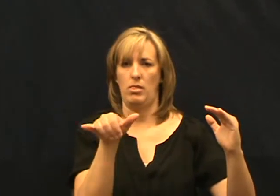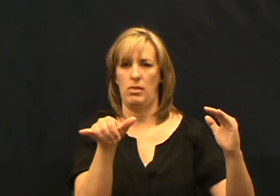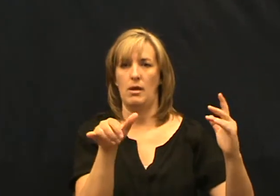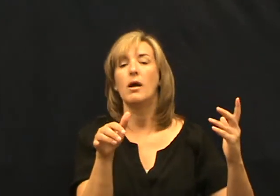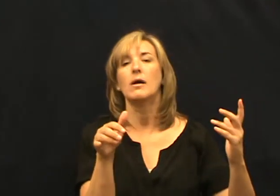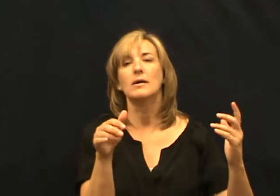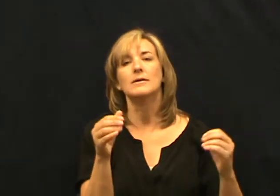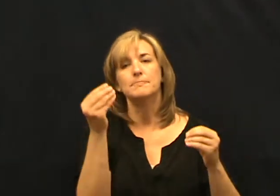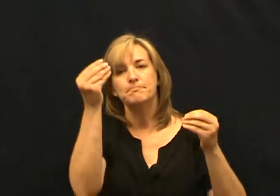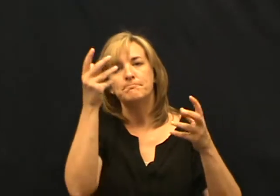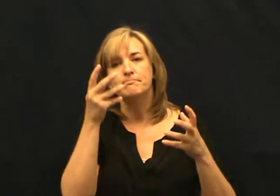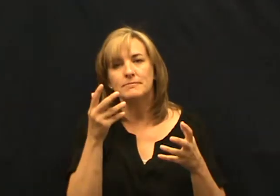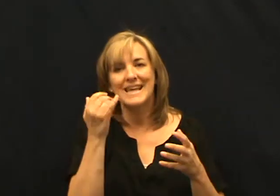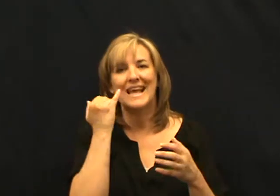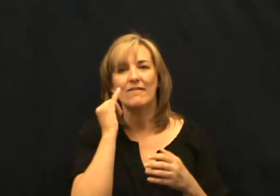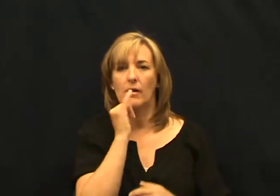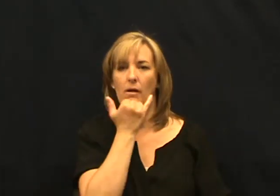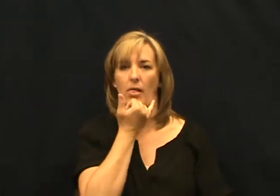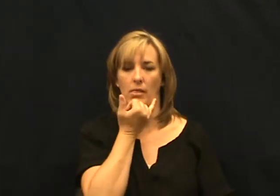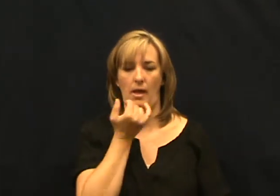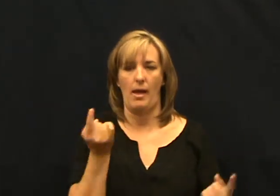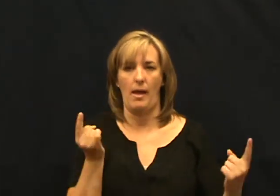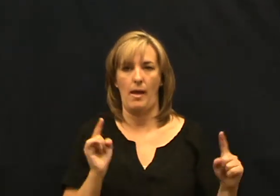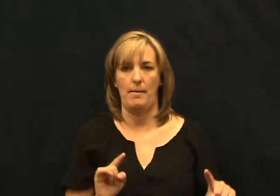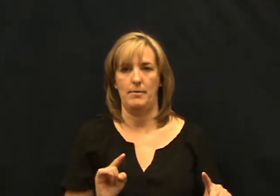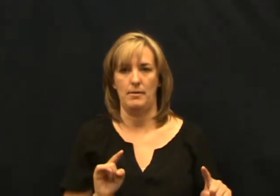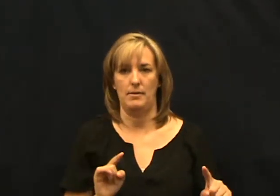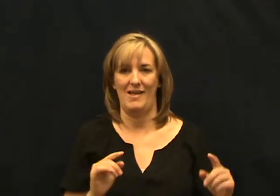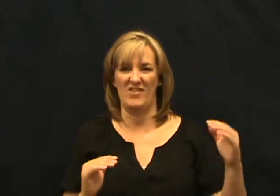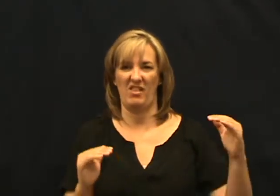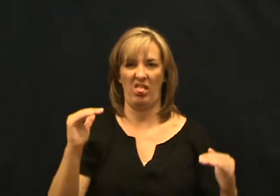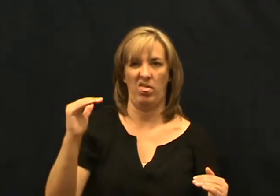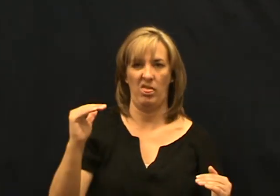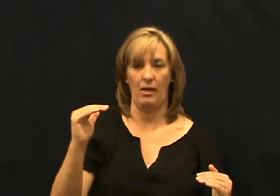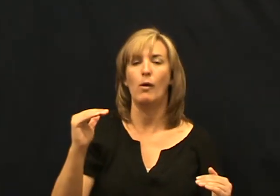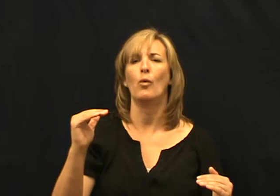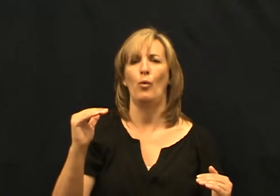certain type of error, at least as we were recording our transactions.